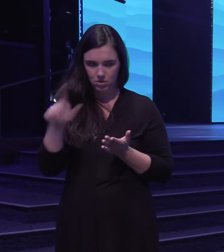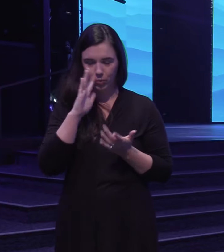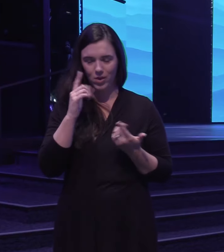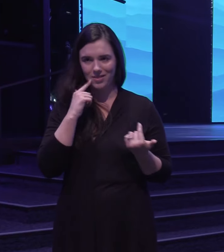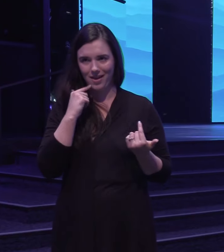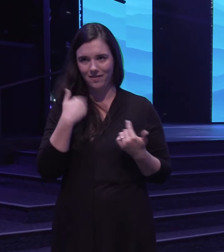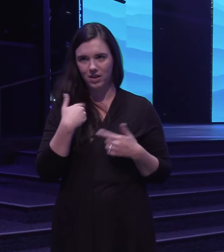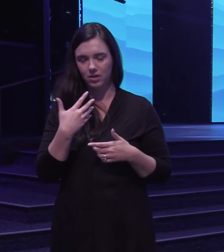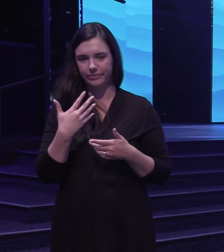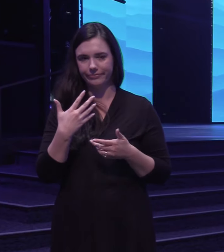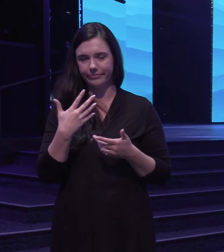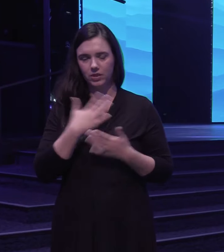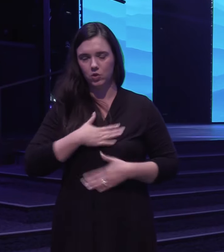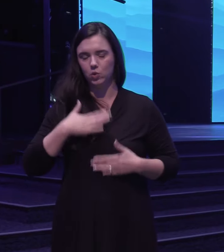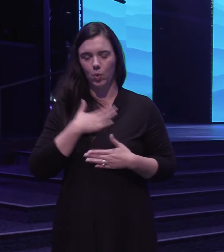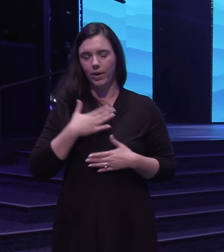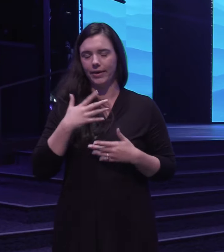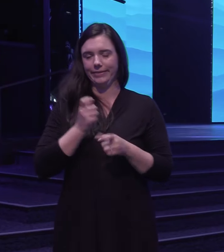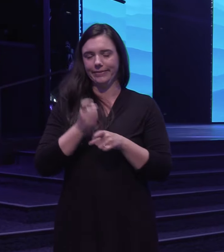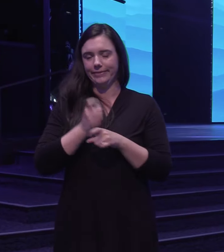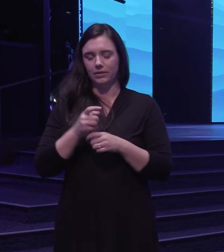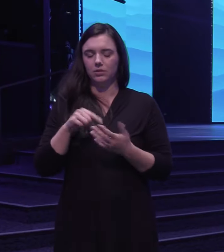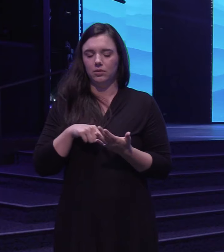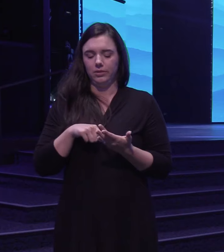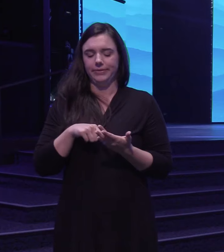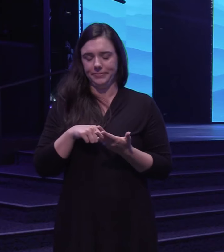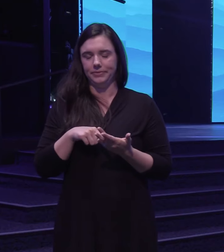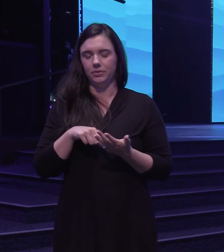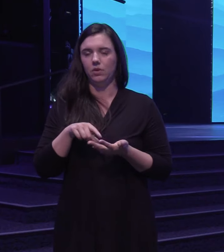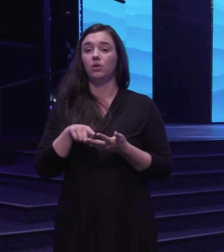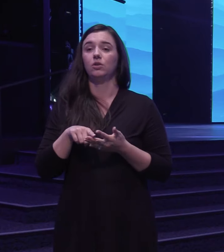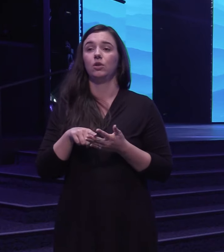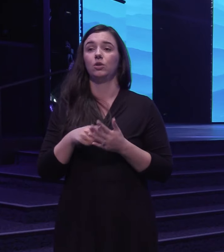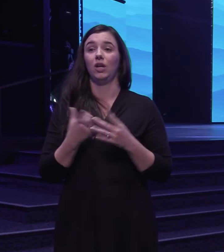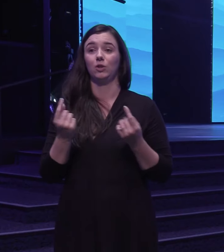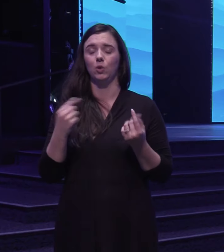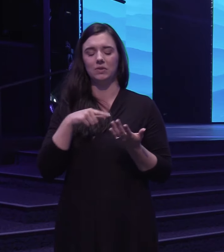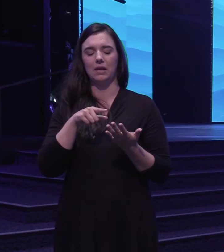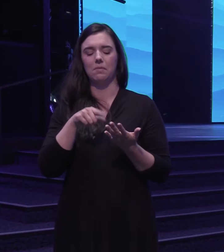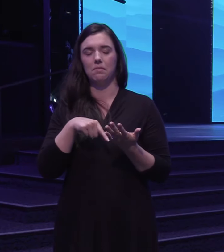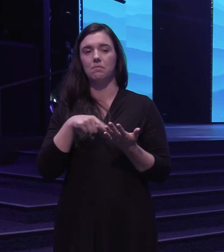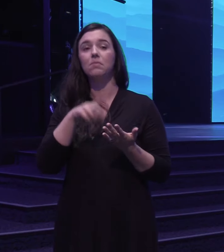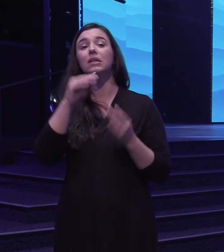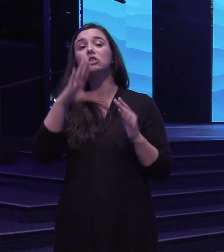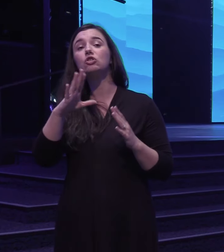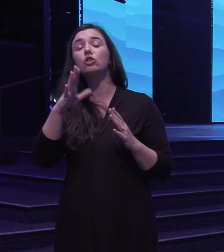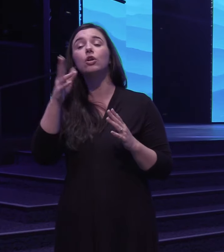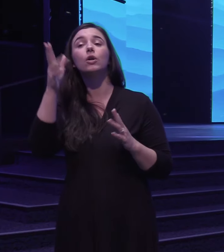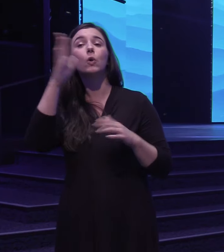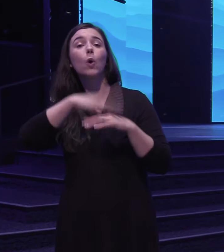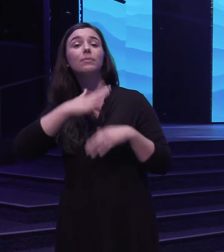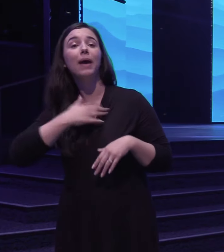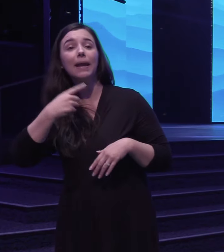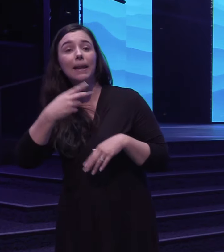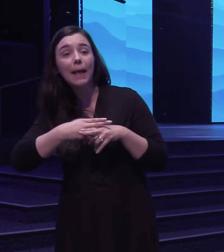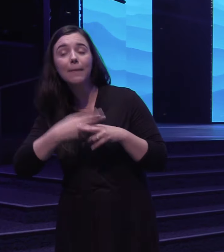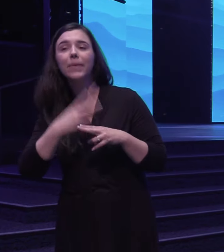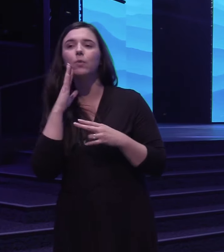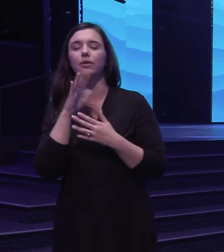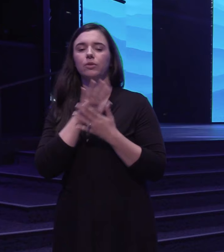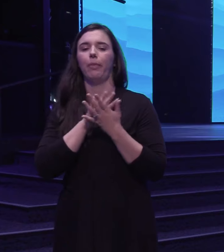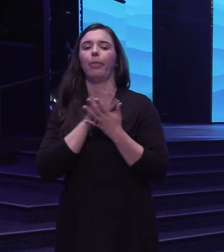have a good time at my expense. So I started scheming. I said, I know what I'll do. When the teacher calls my name, I'll mumble. And the